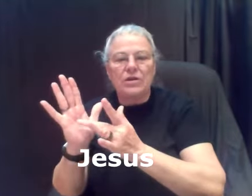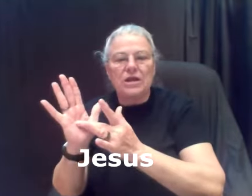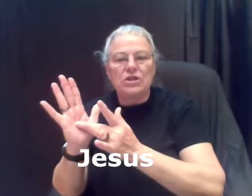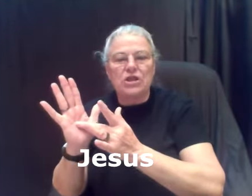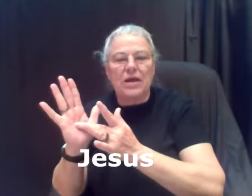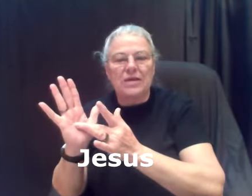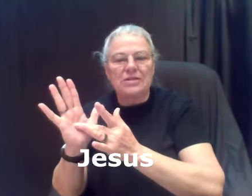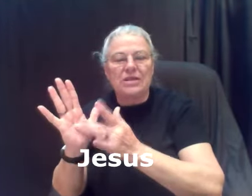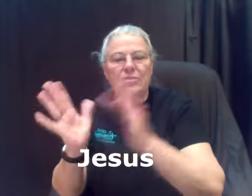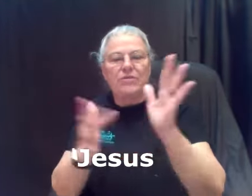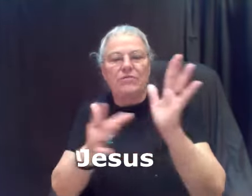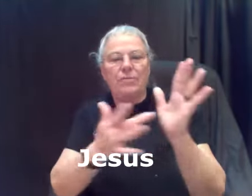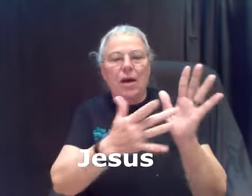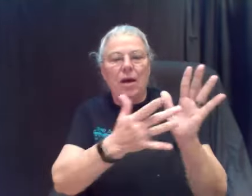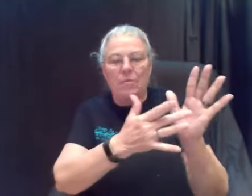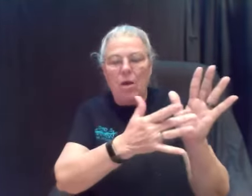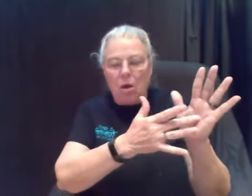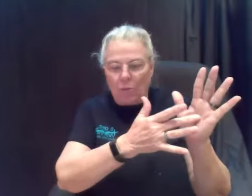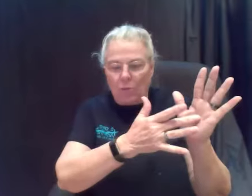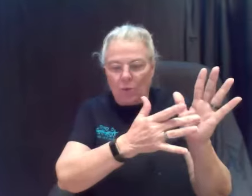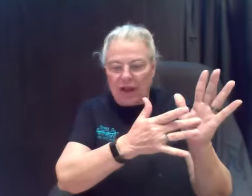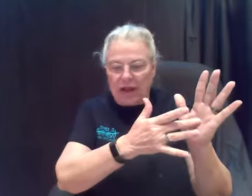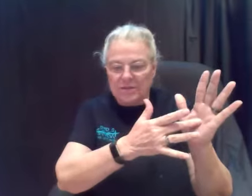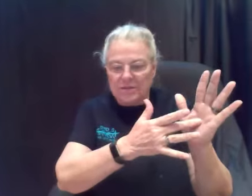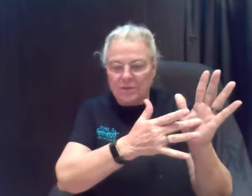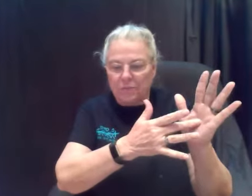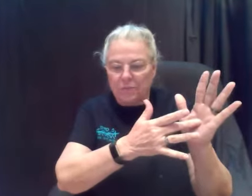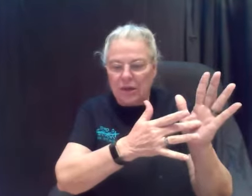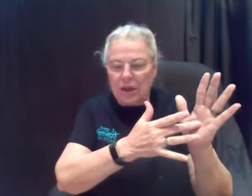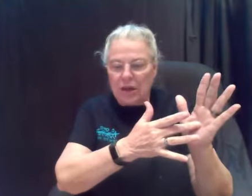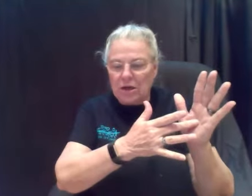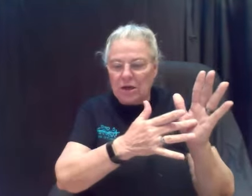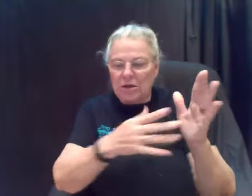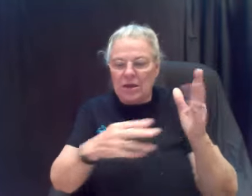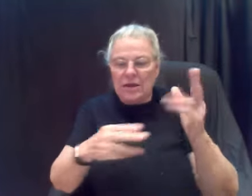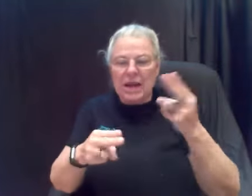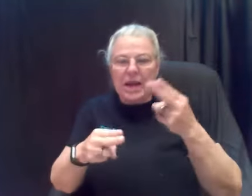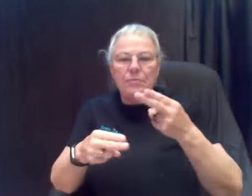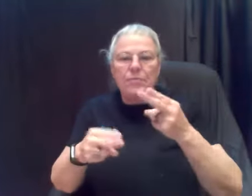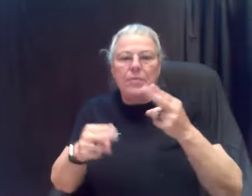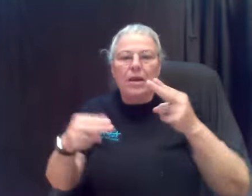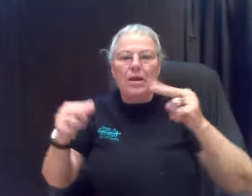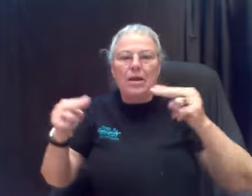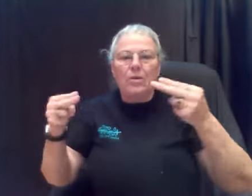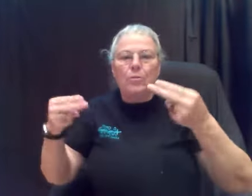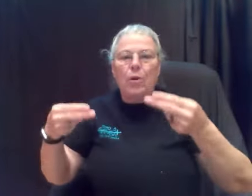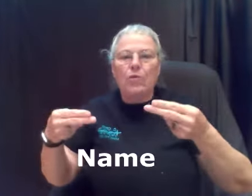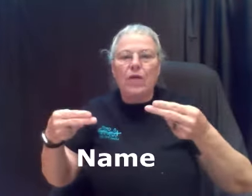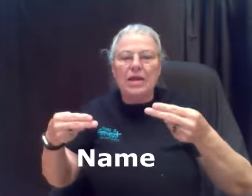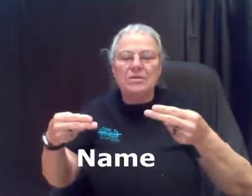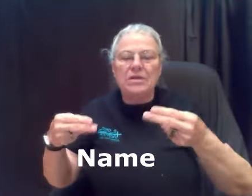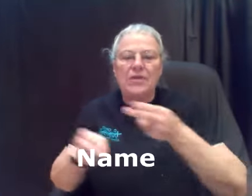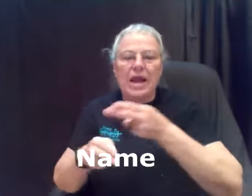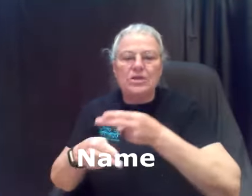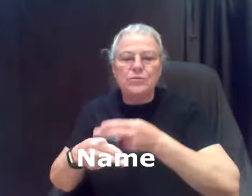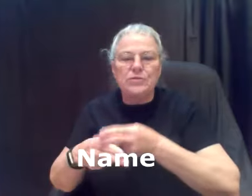touching that center of the palm on both hands. Name, both hands in the H